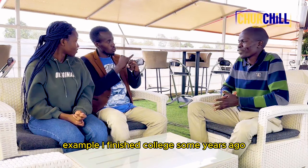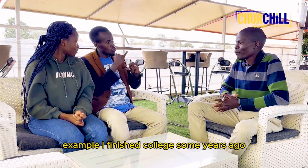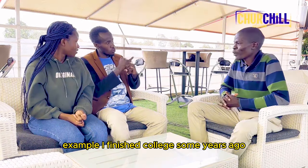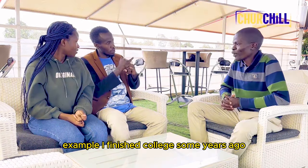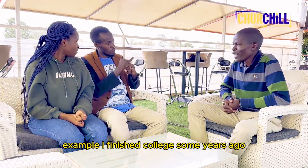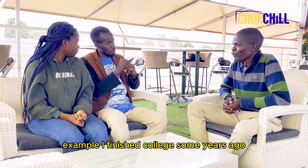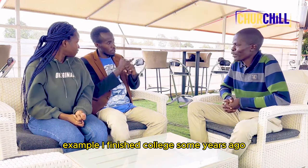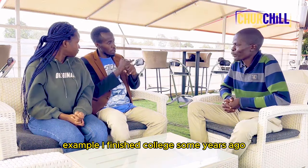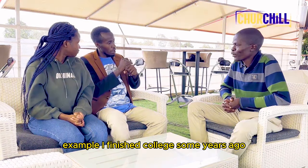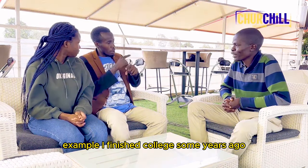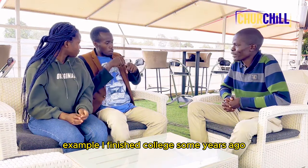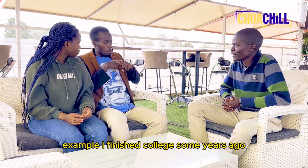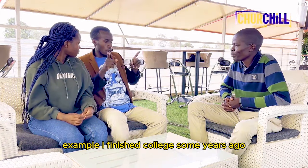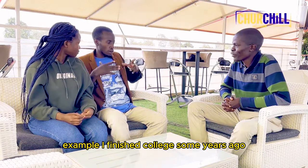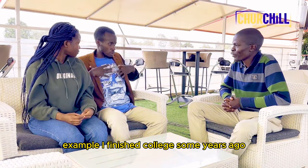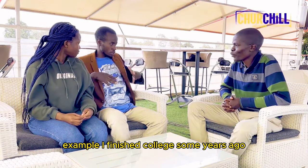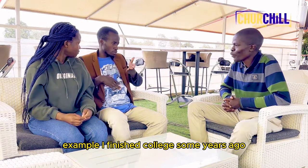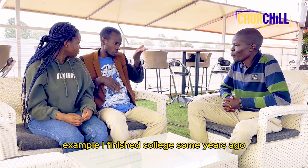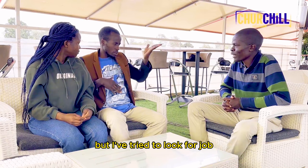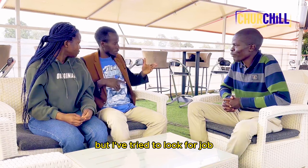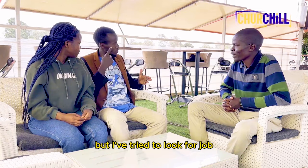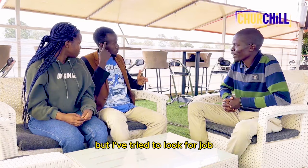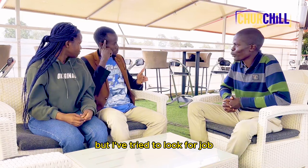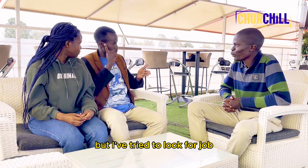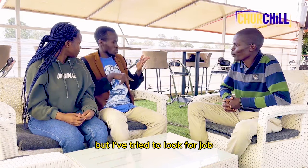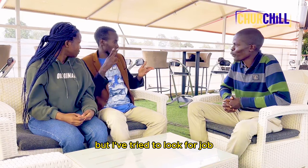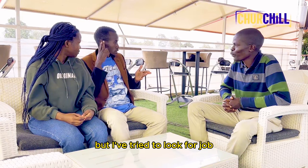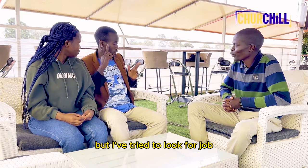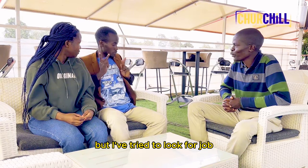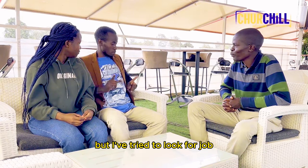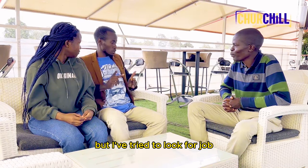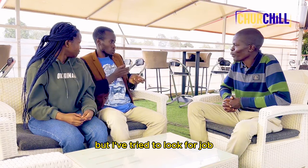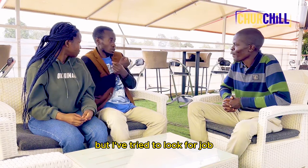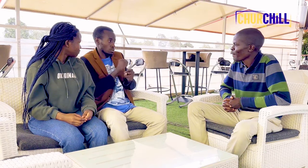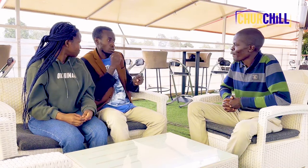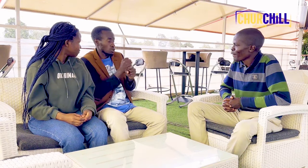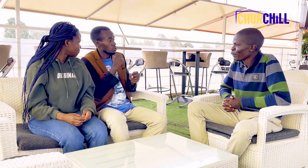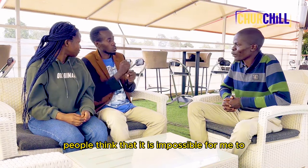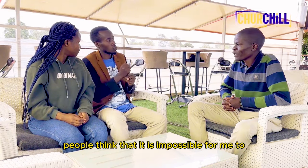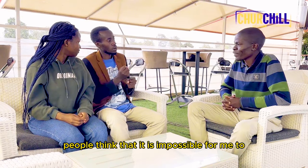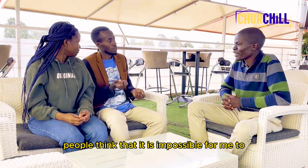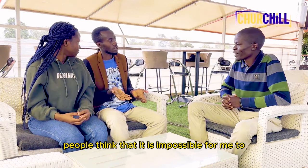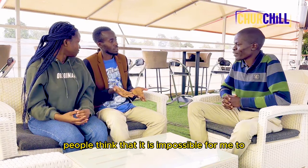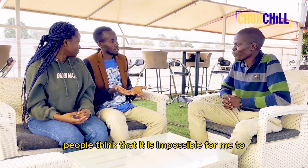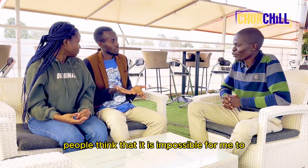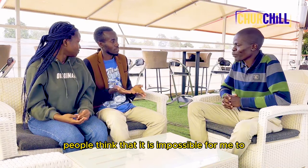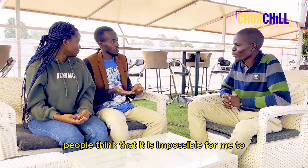Example, I finished college some years ago, but I've tried to look for a job. People think that it is impossible